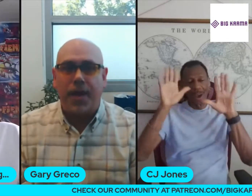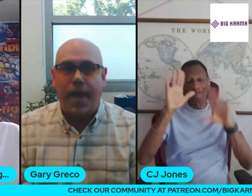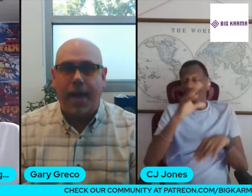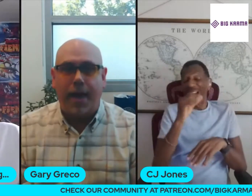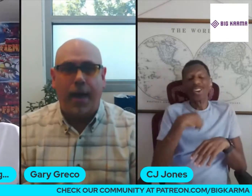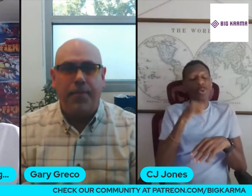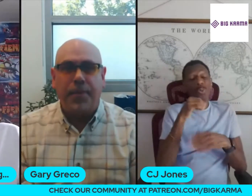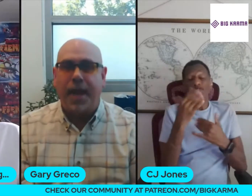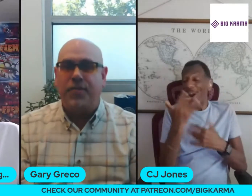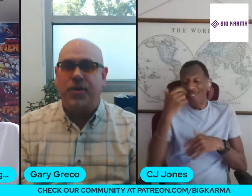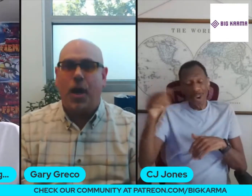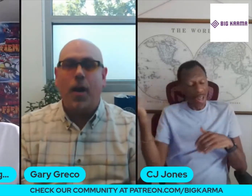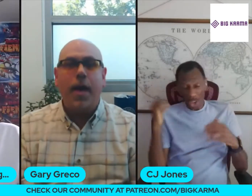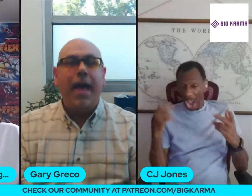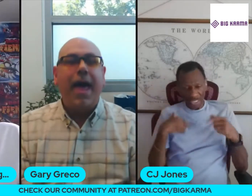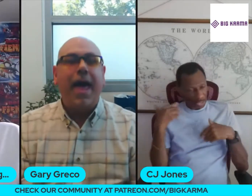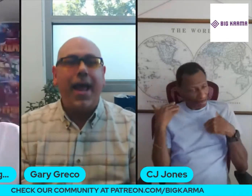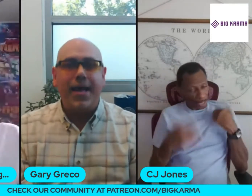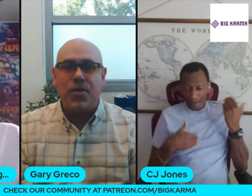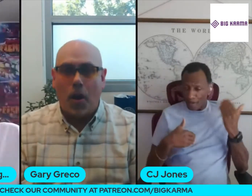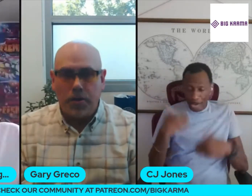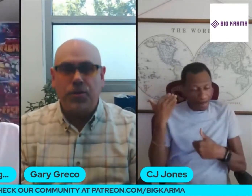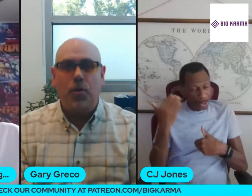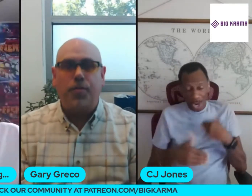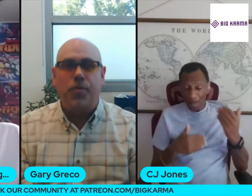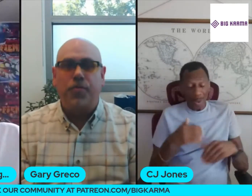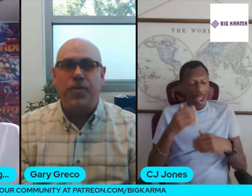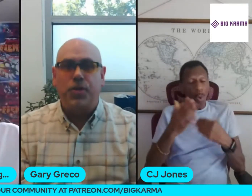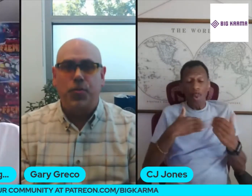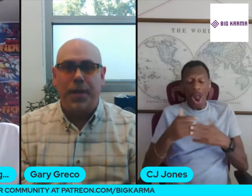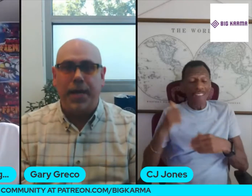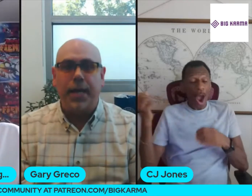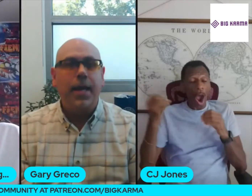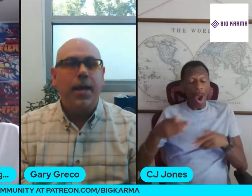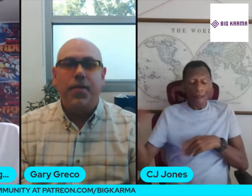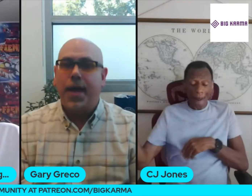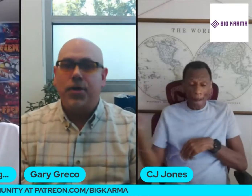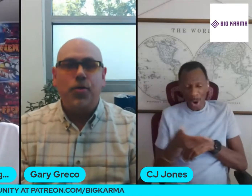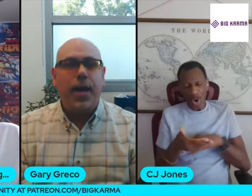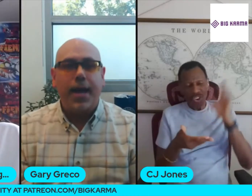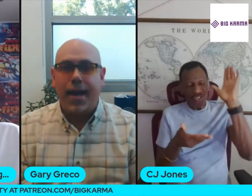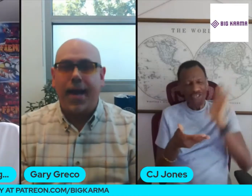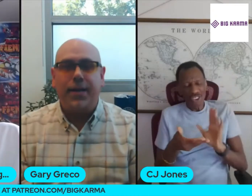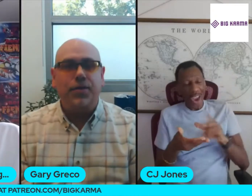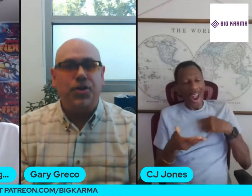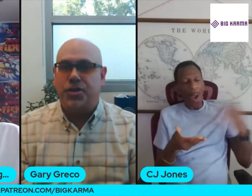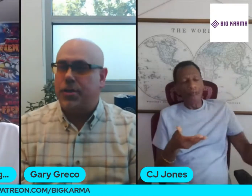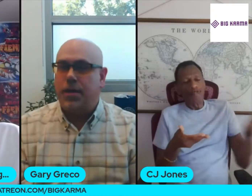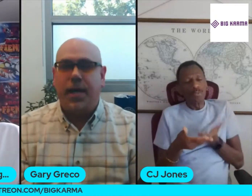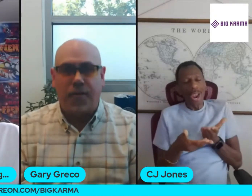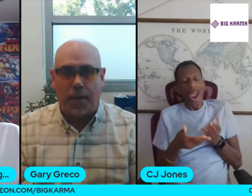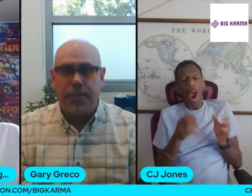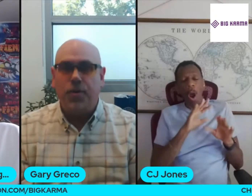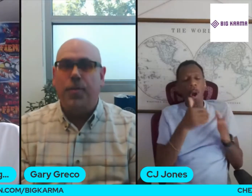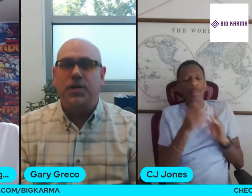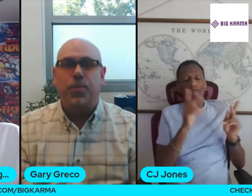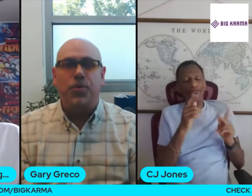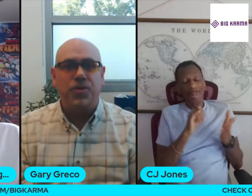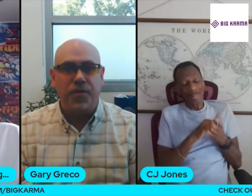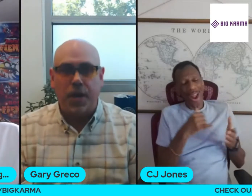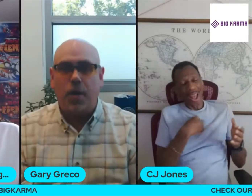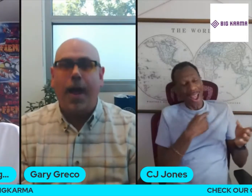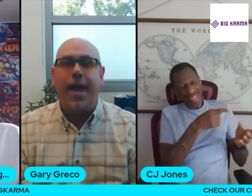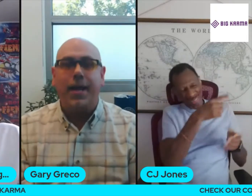now with Avatar, and has also proven to me that you cannot just give up. You